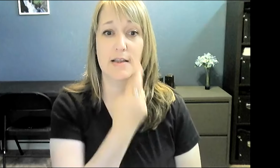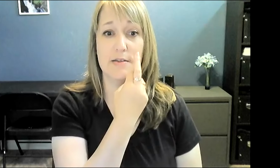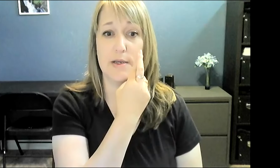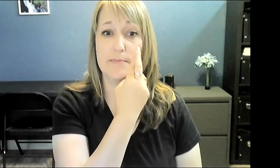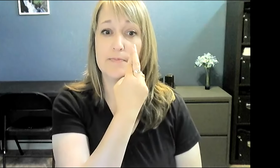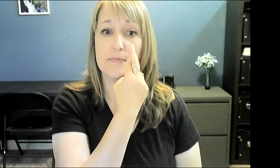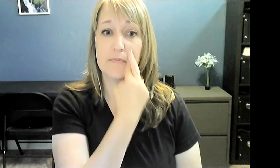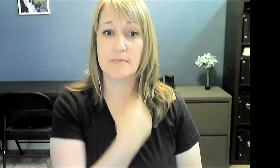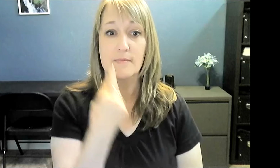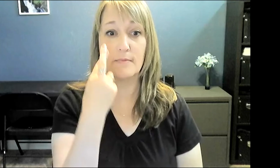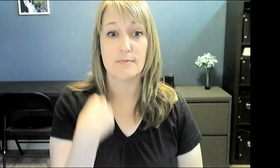this way.